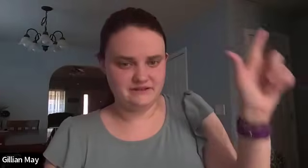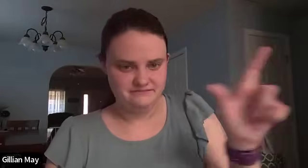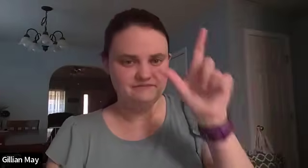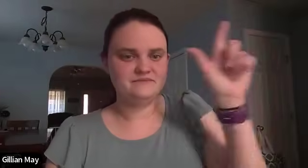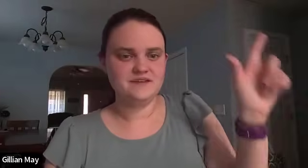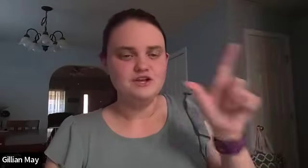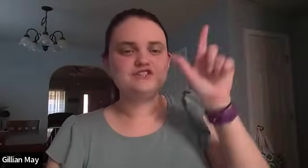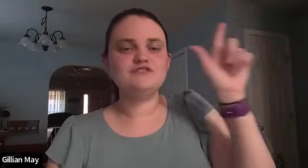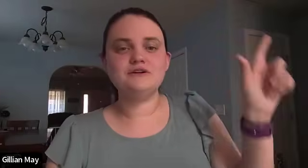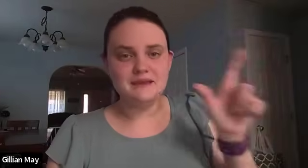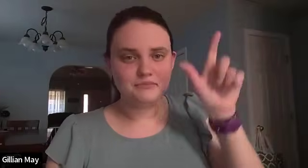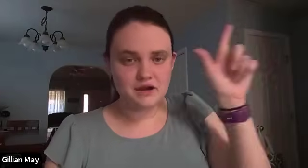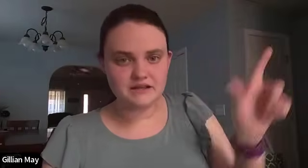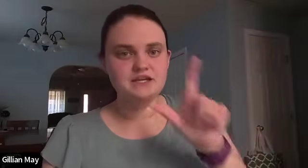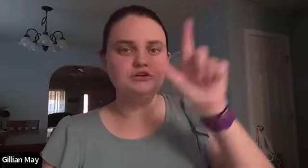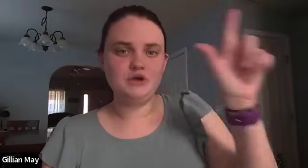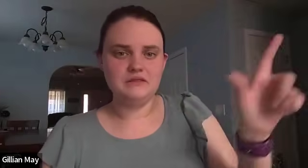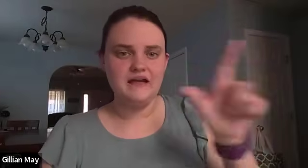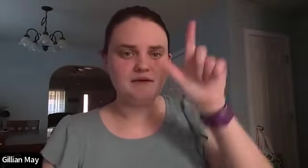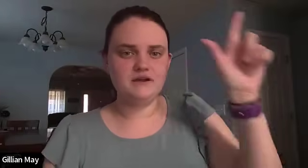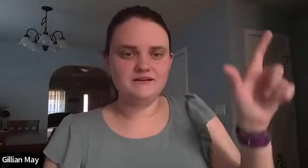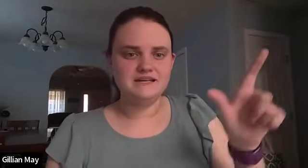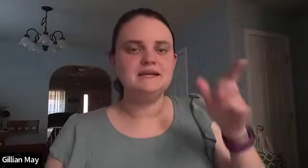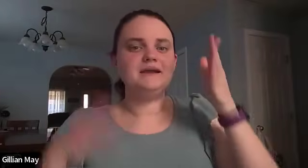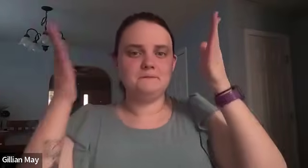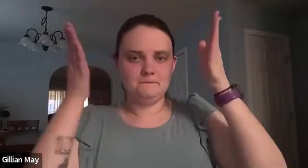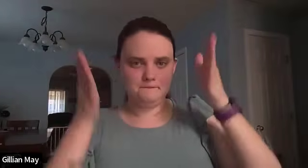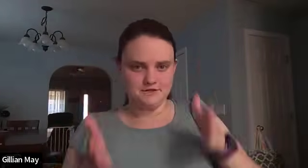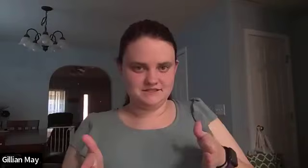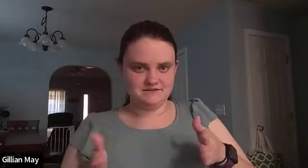Library. So for librarian, you go library, person.